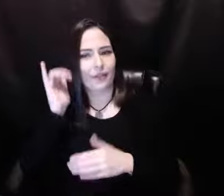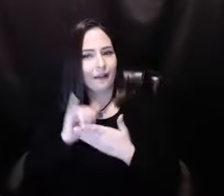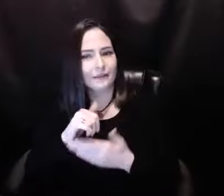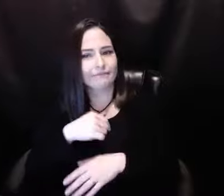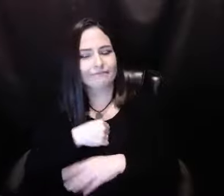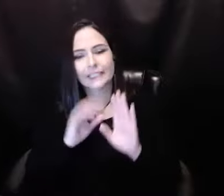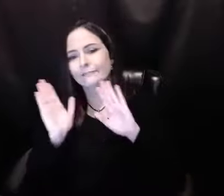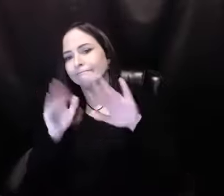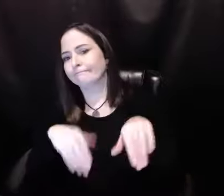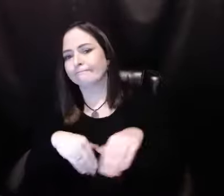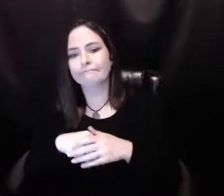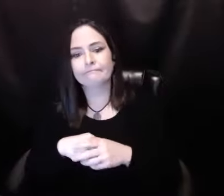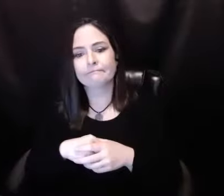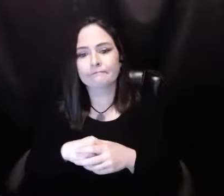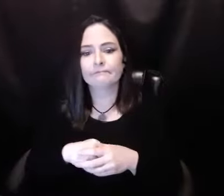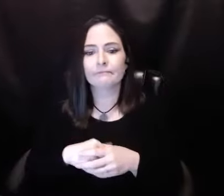That wasn't the answer I wanted to hear.